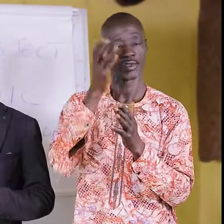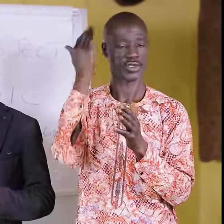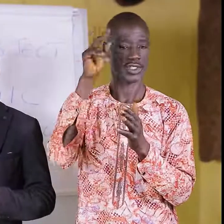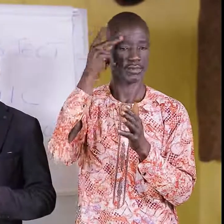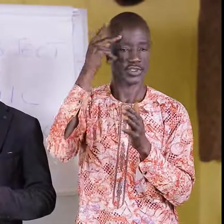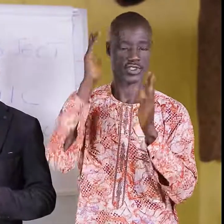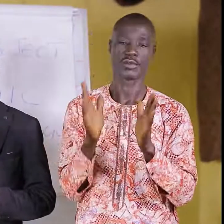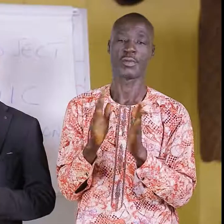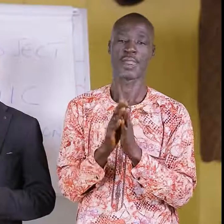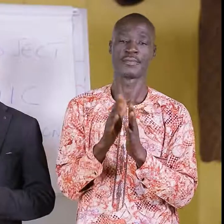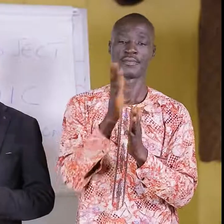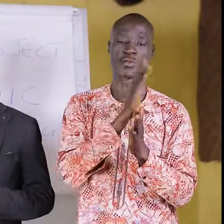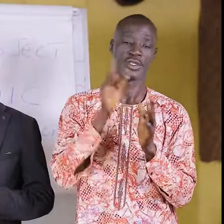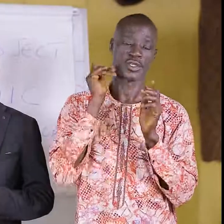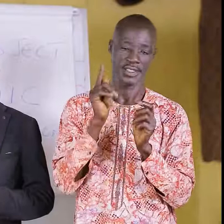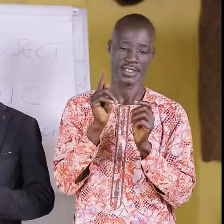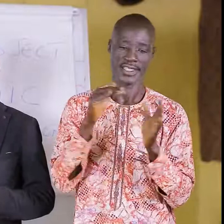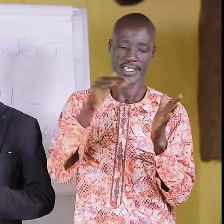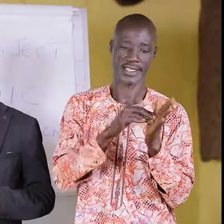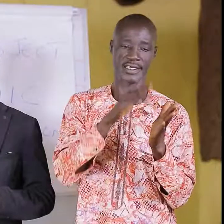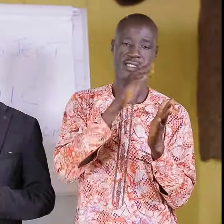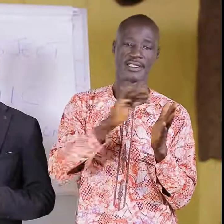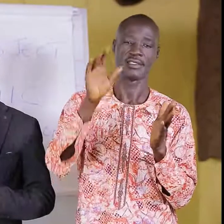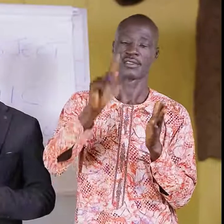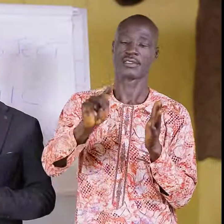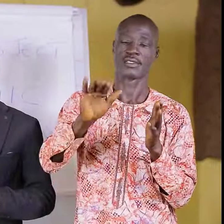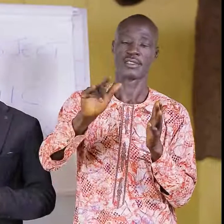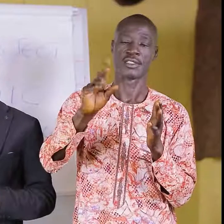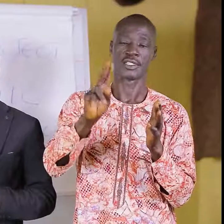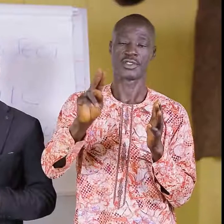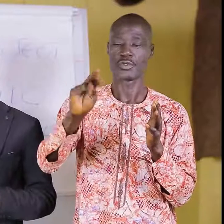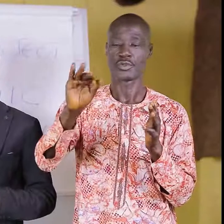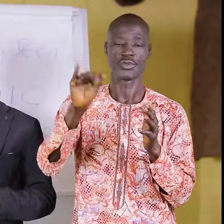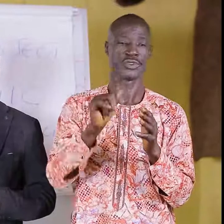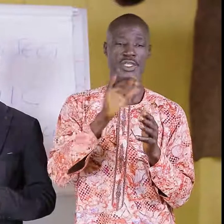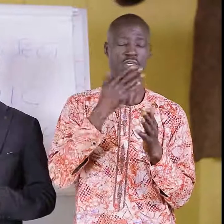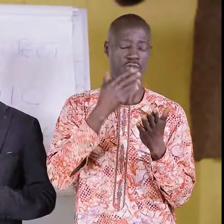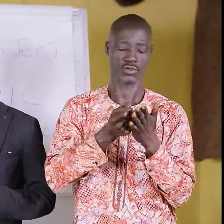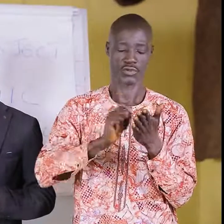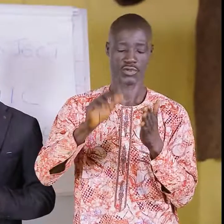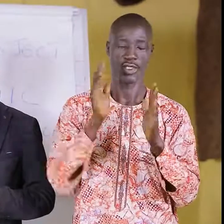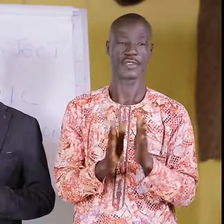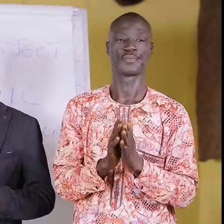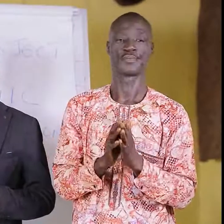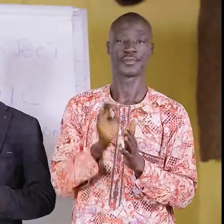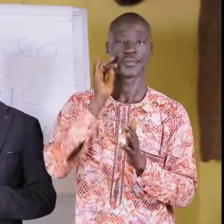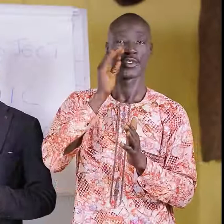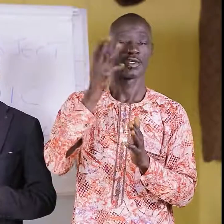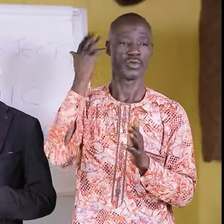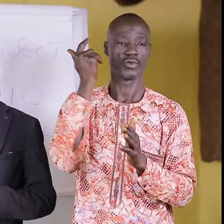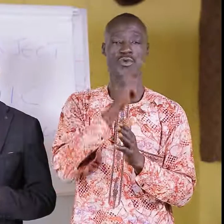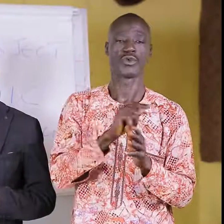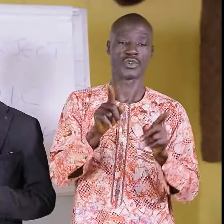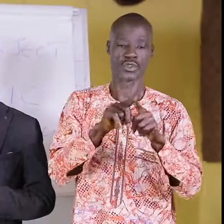politician, a trade unionist, and also a good writer. Obafemi Awolowo